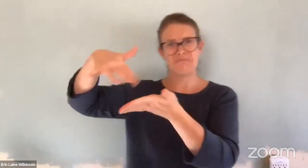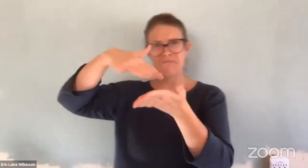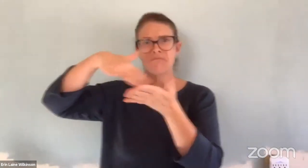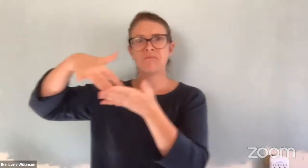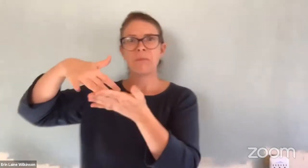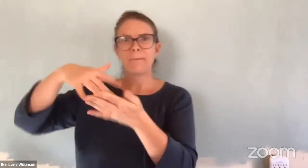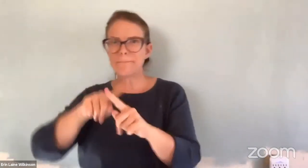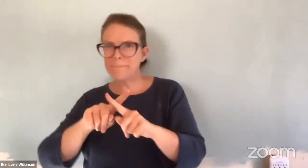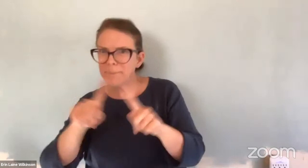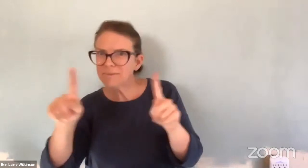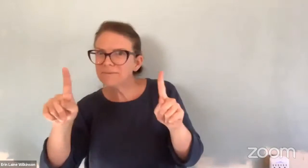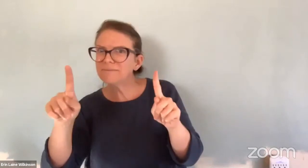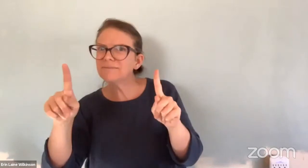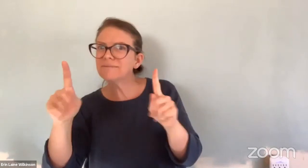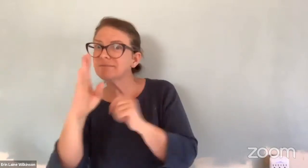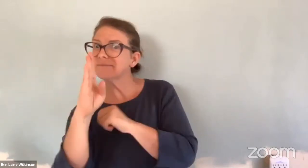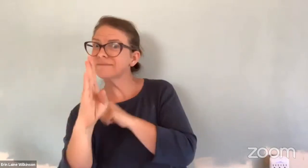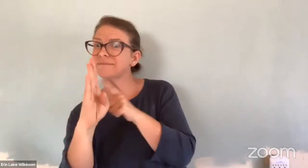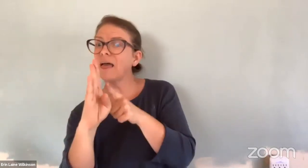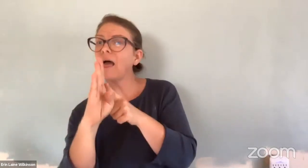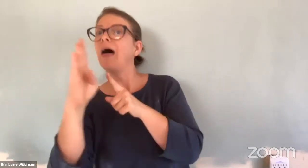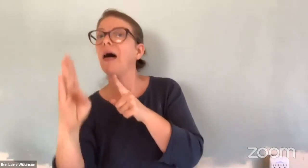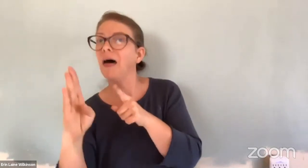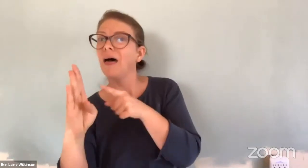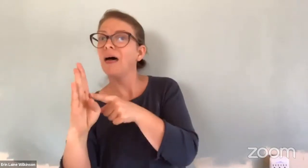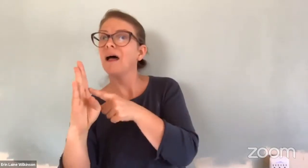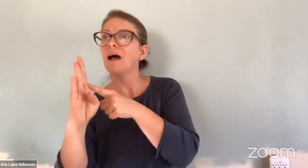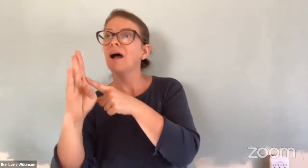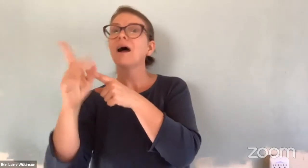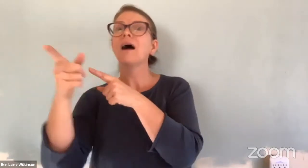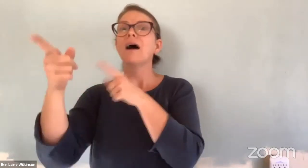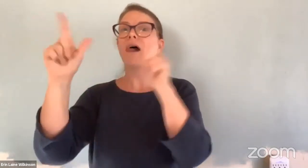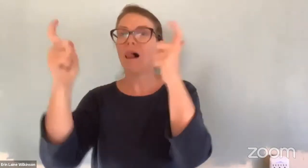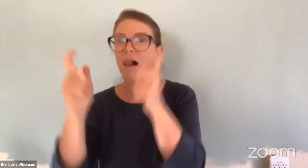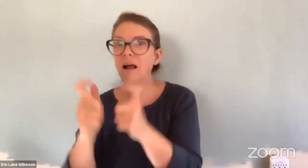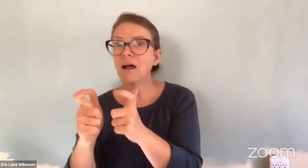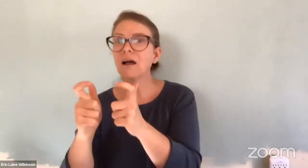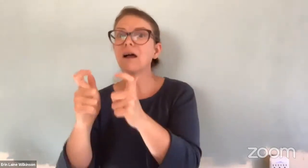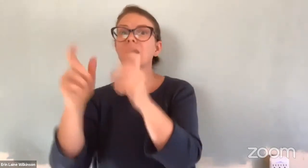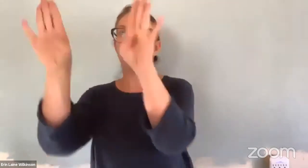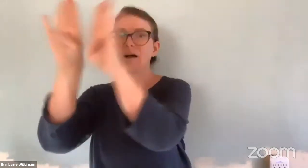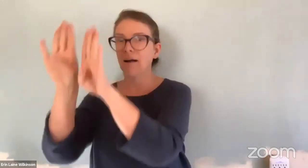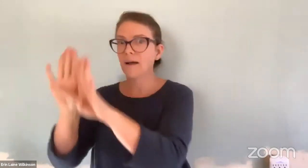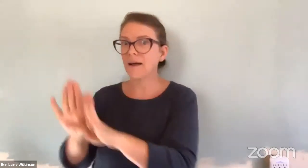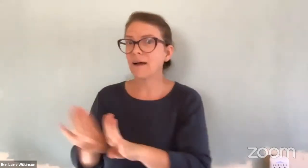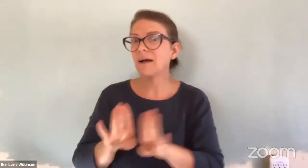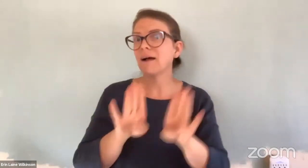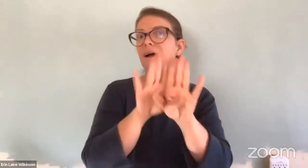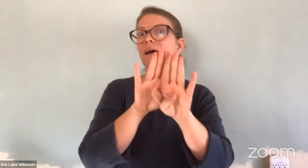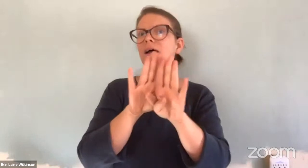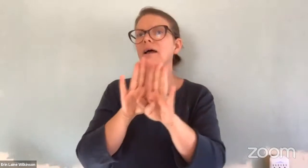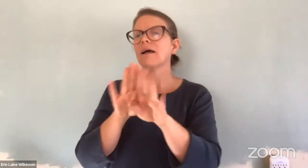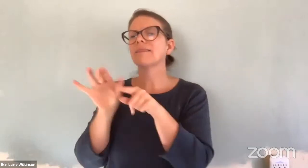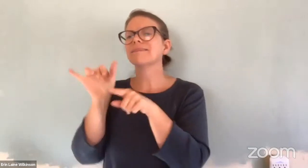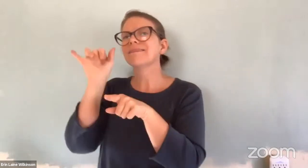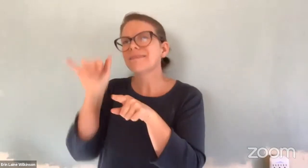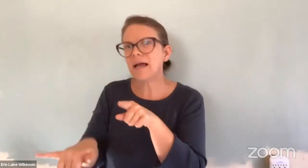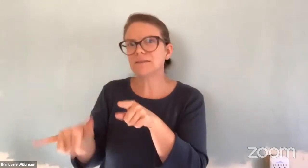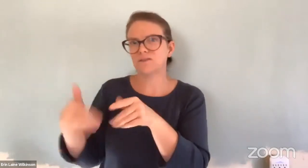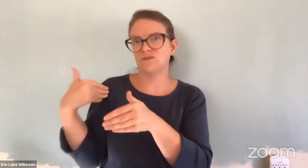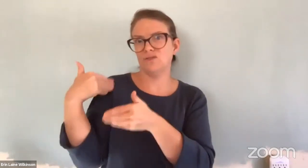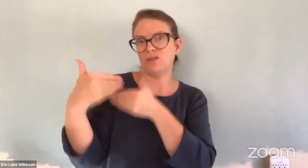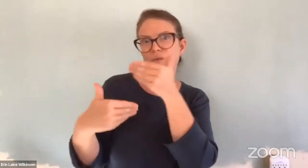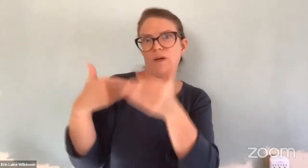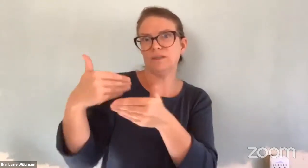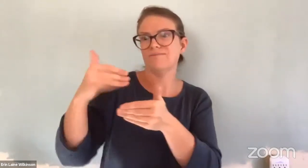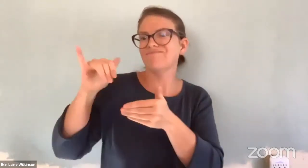that there had been studies starting to happen. But as I said, when there was dwindling in the numbers in